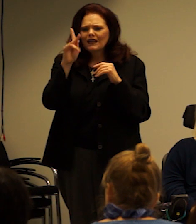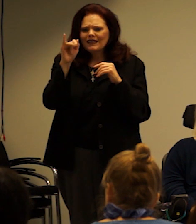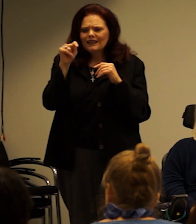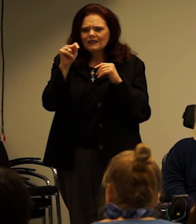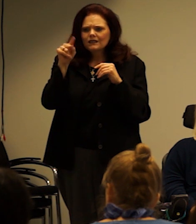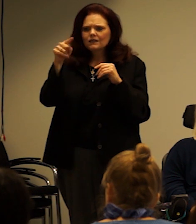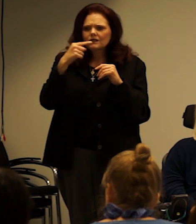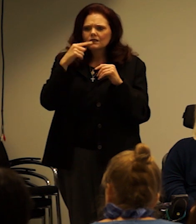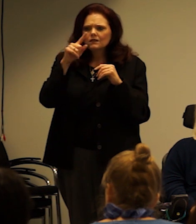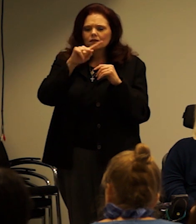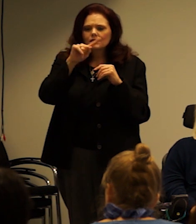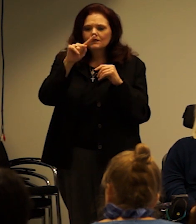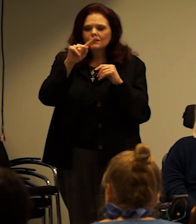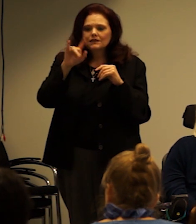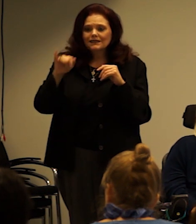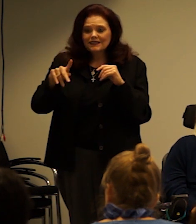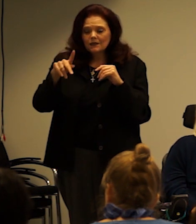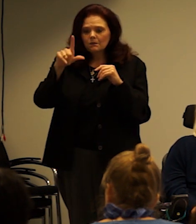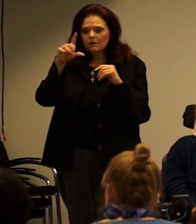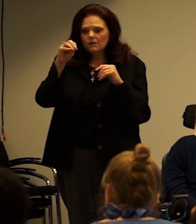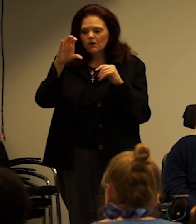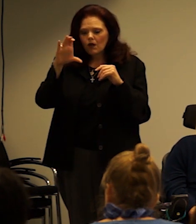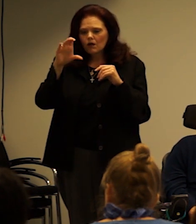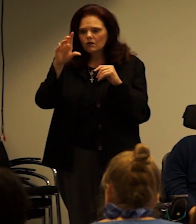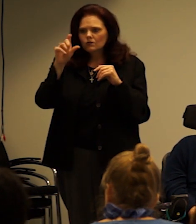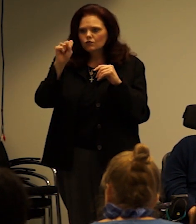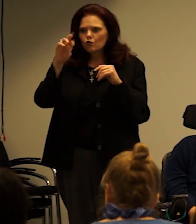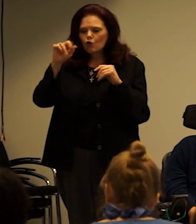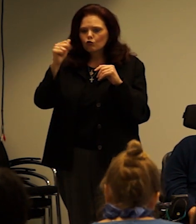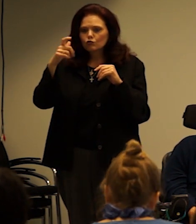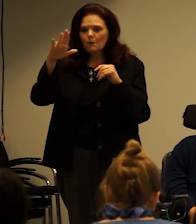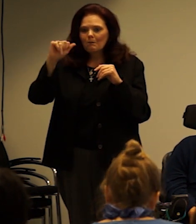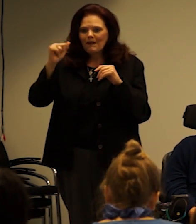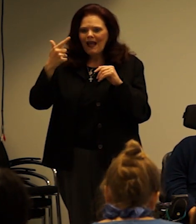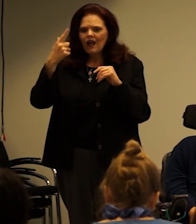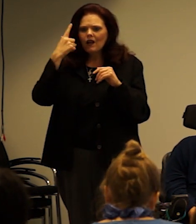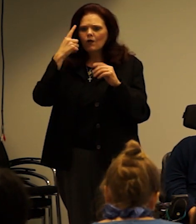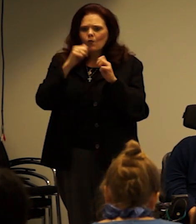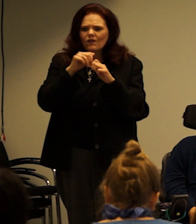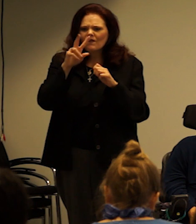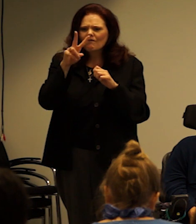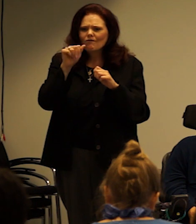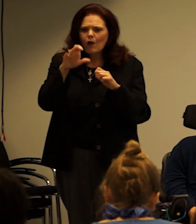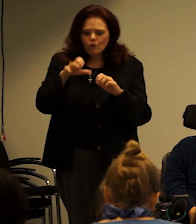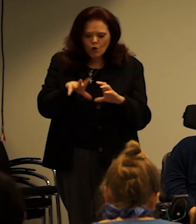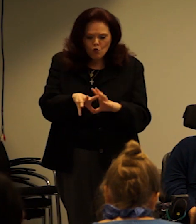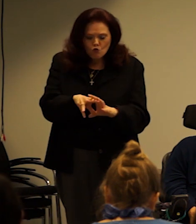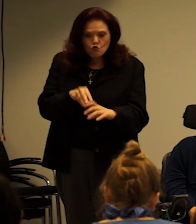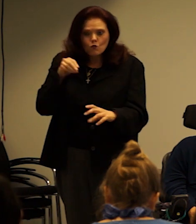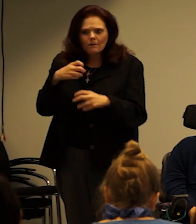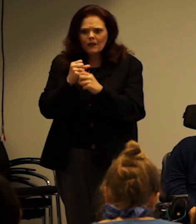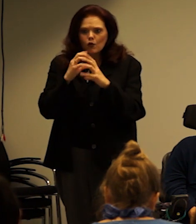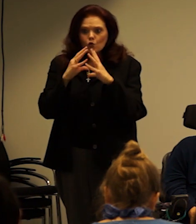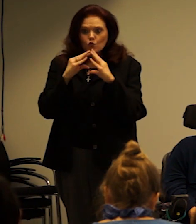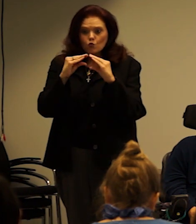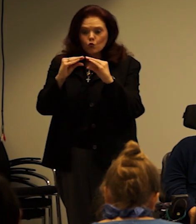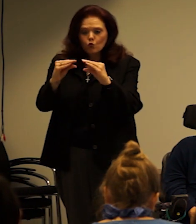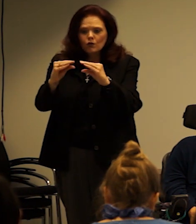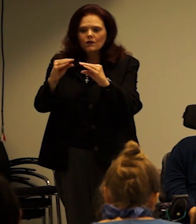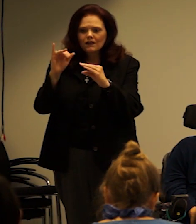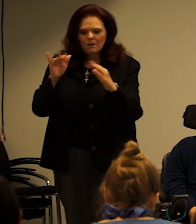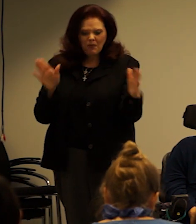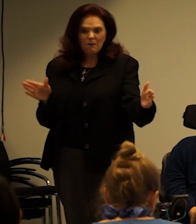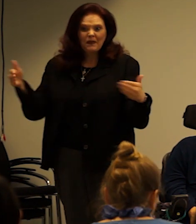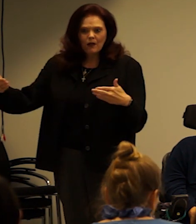Ziploc storage bags that you can take the air out of with the vacuum cleaner, and just for practical storage purposes, it makes it a lot easier to carry. Great idea.